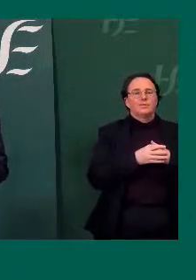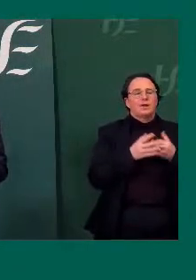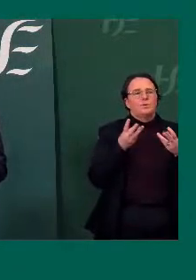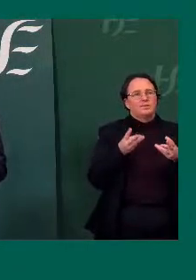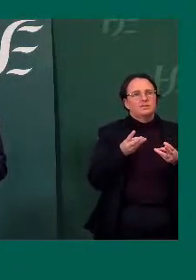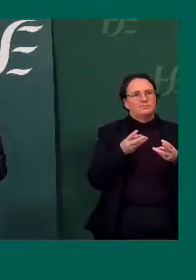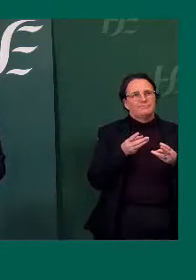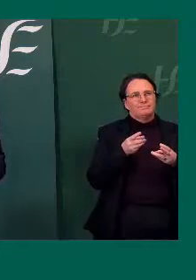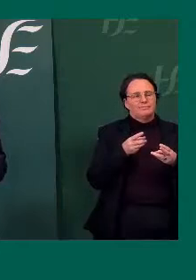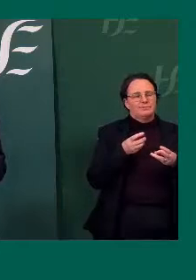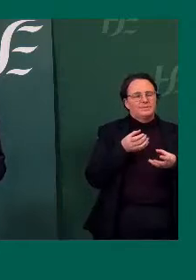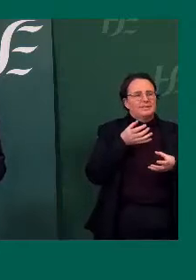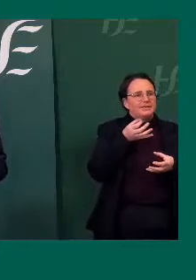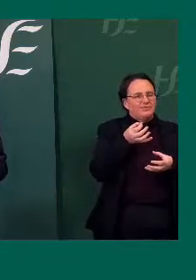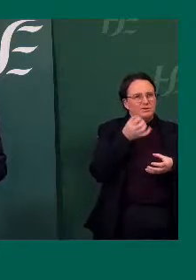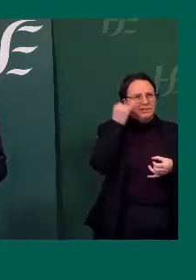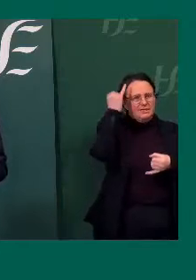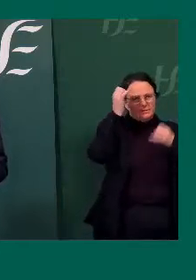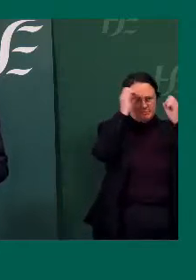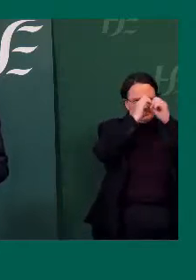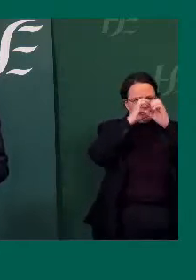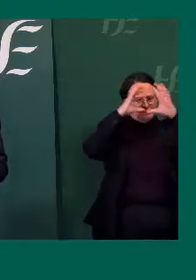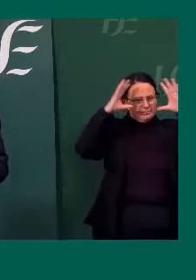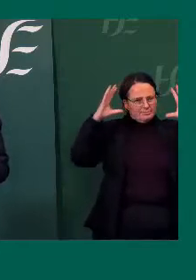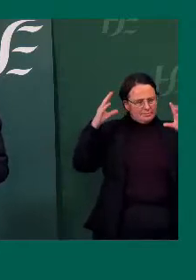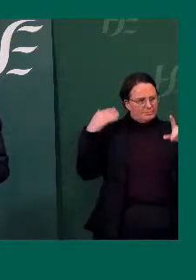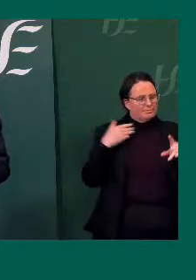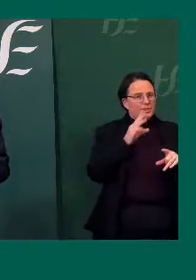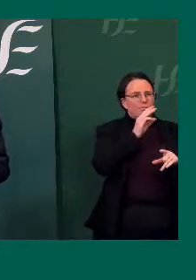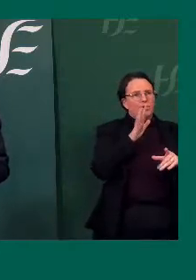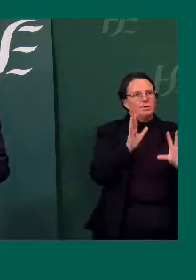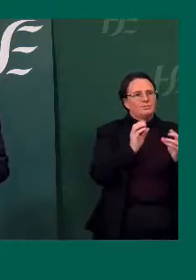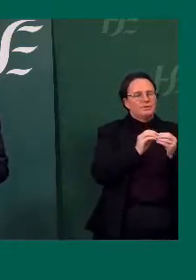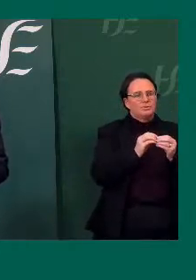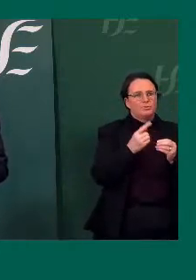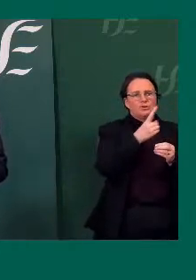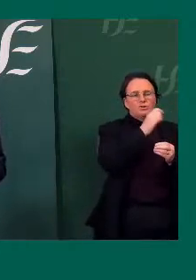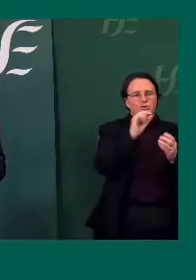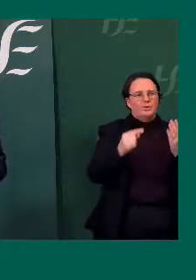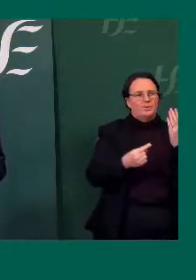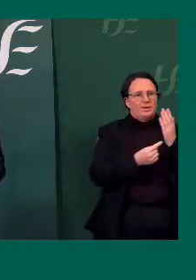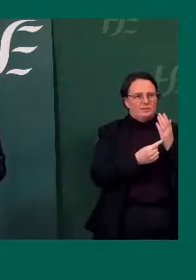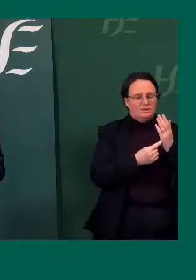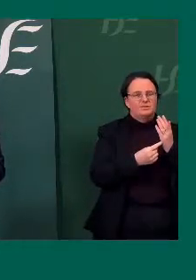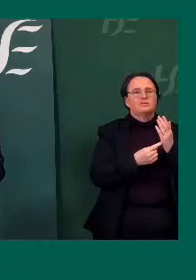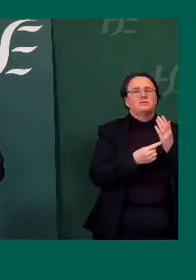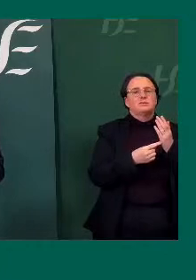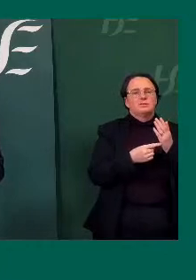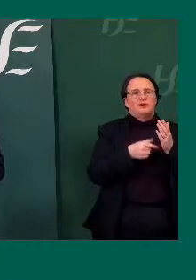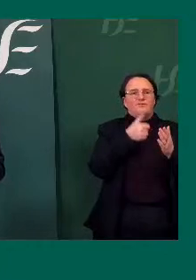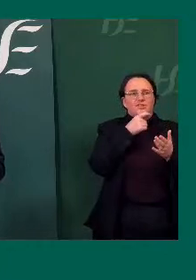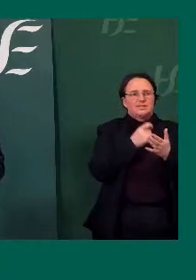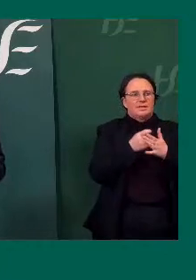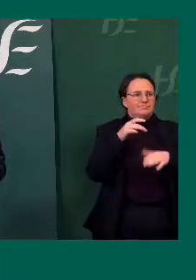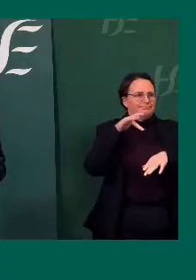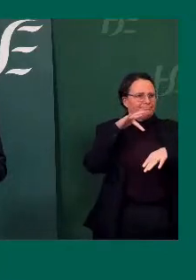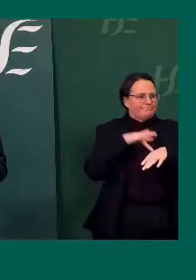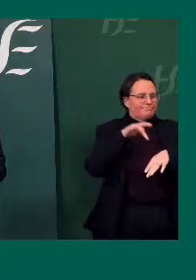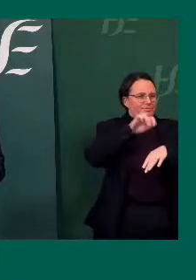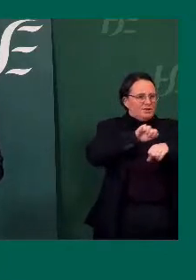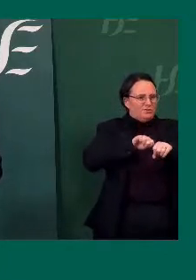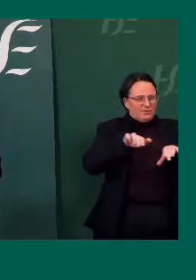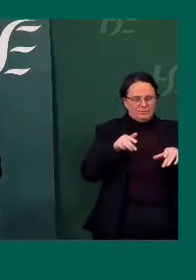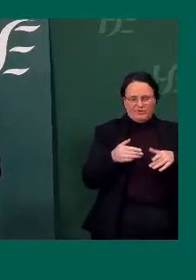paint a picture of where we've grown. Paul mentioned earlier the 100,000 being the bar some time ago, and when the disease first came into the country, we had very